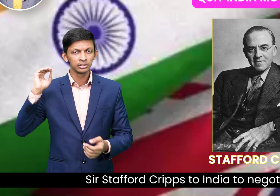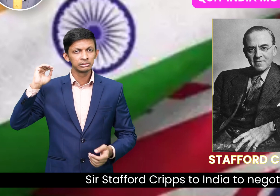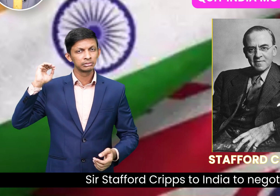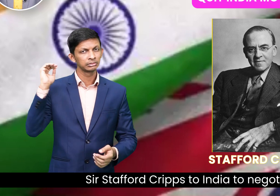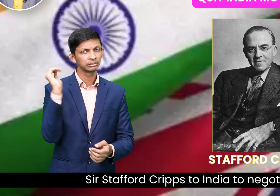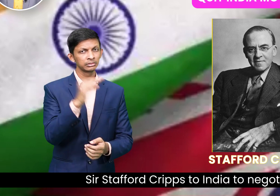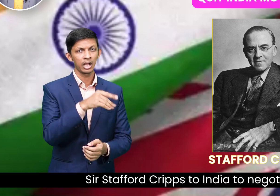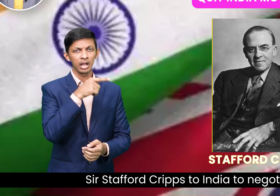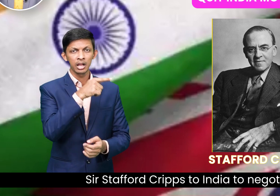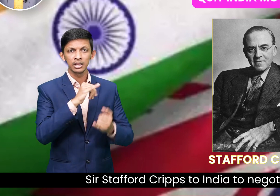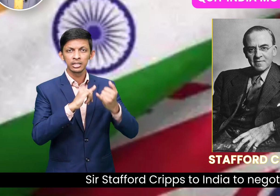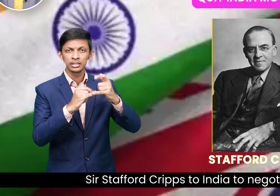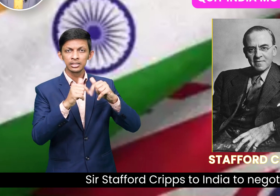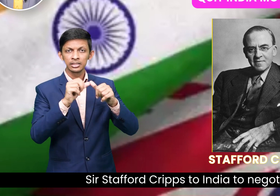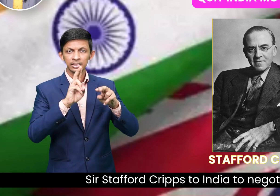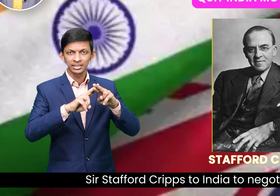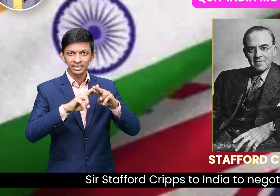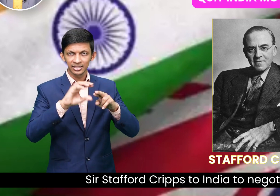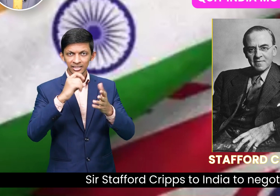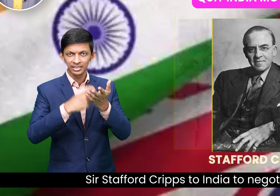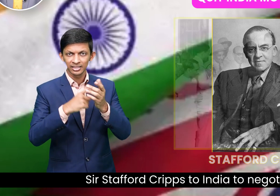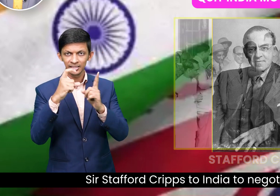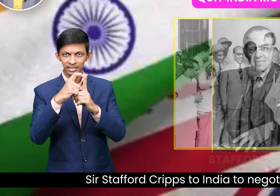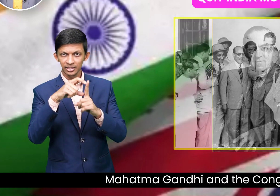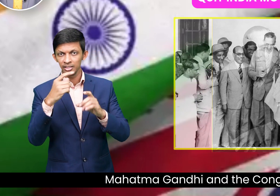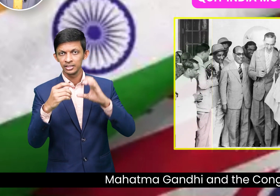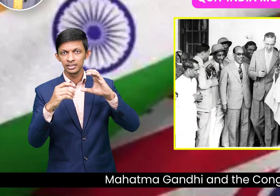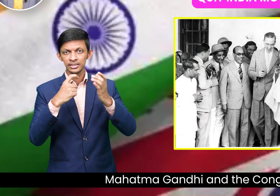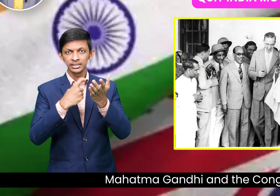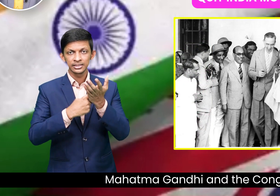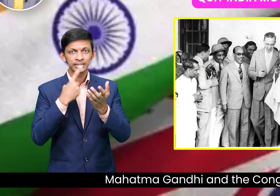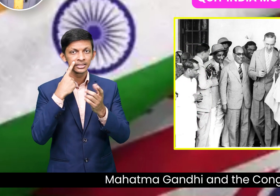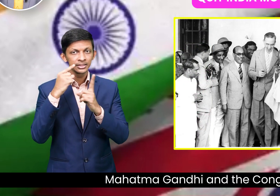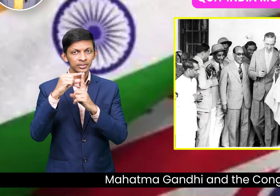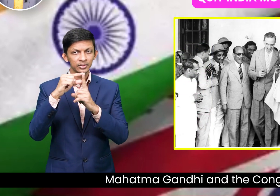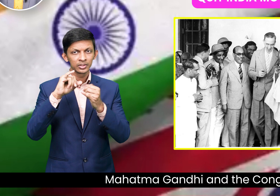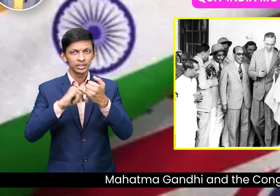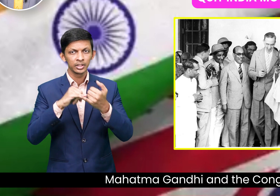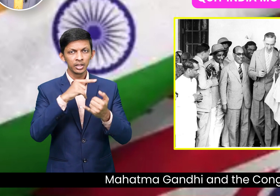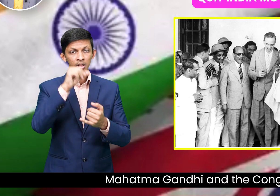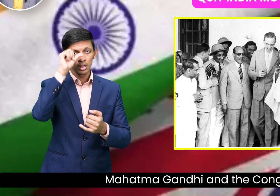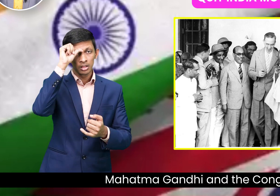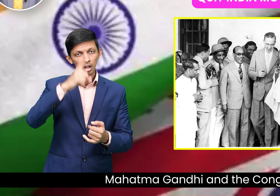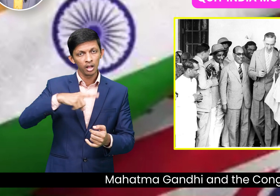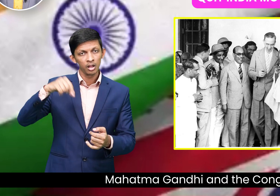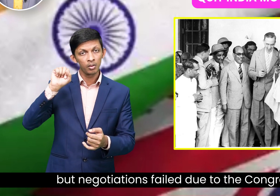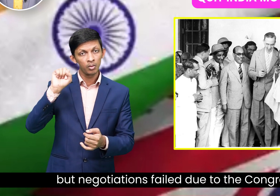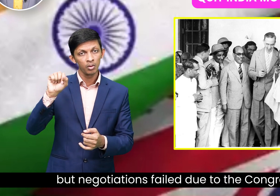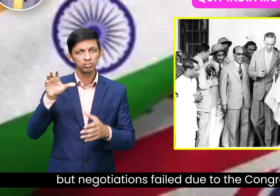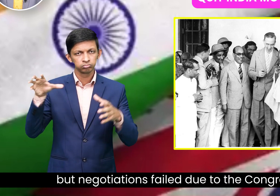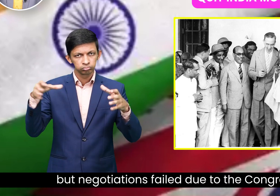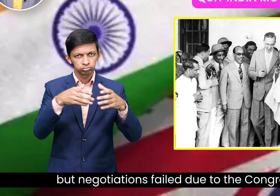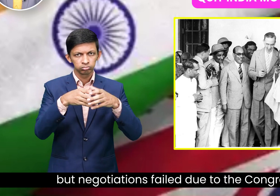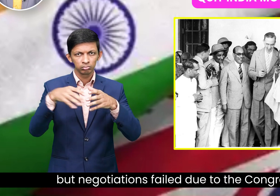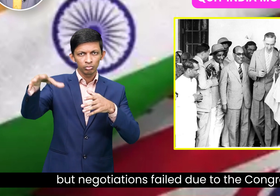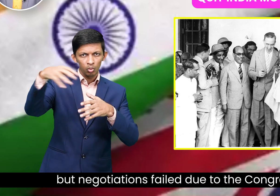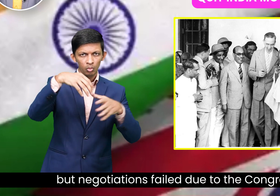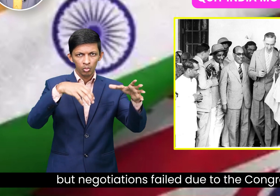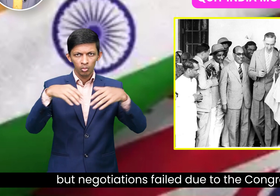Cripps to India to negotiate with Mahatma Gandhi and the Congress,